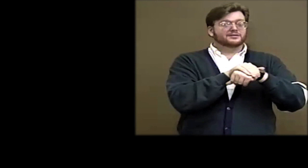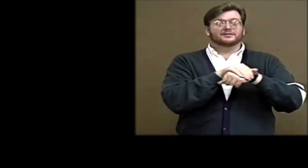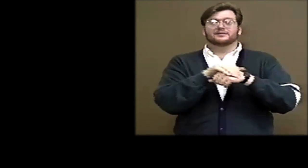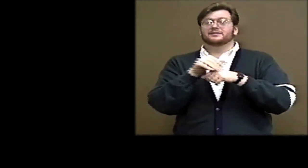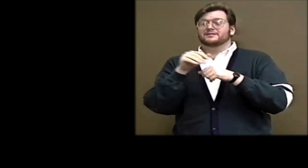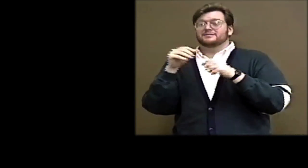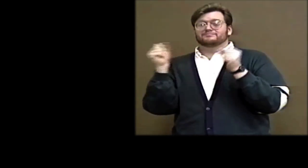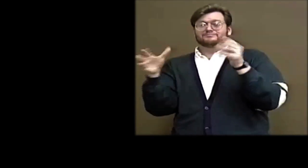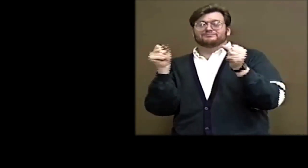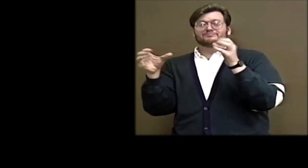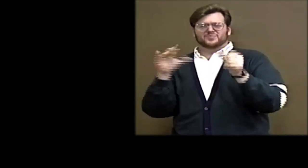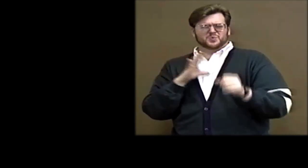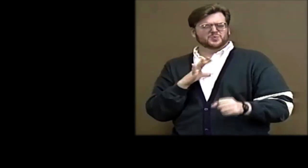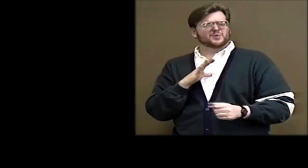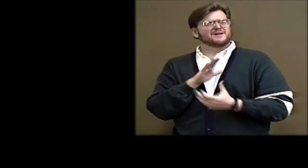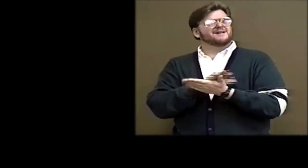That experience helped me find my identity.